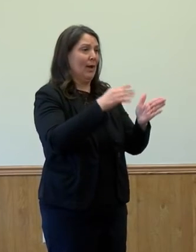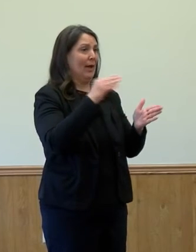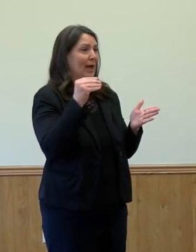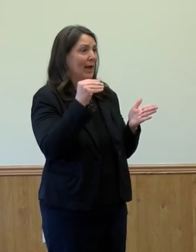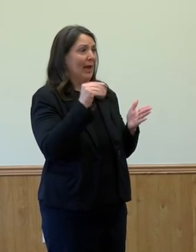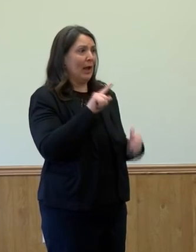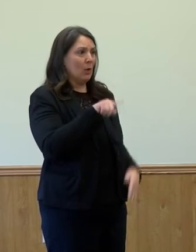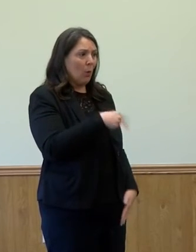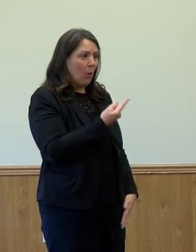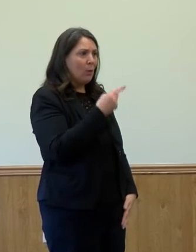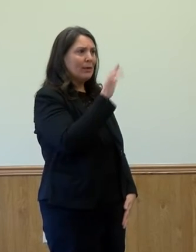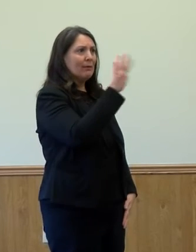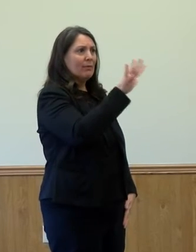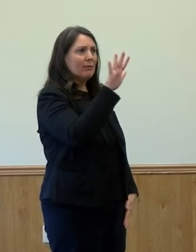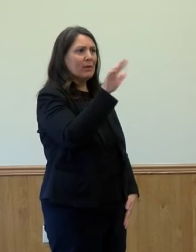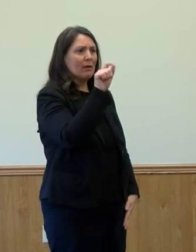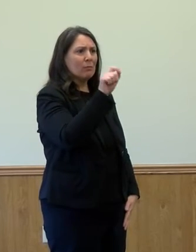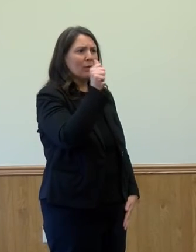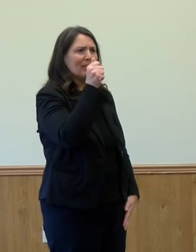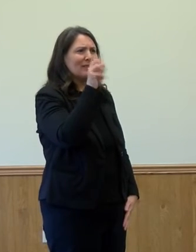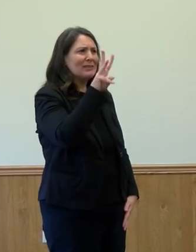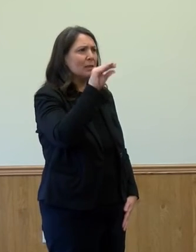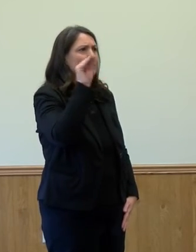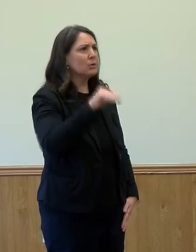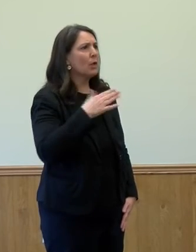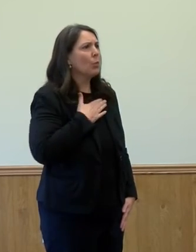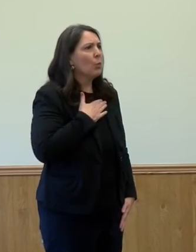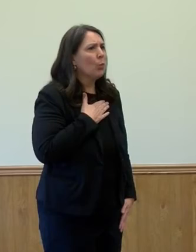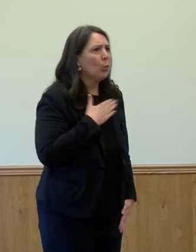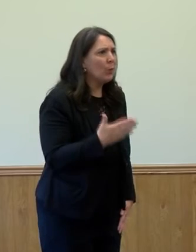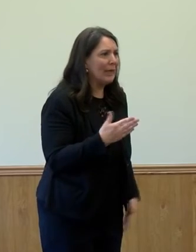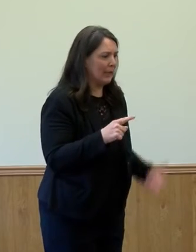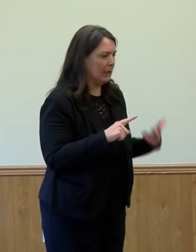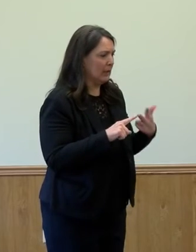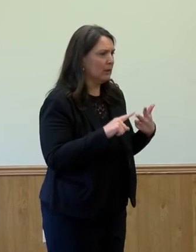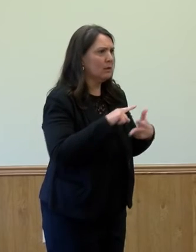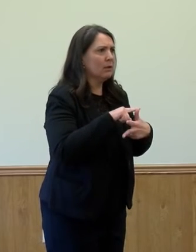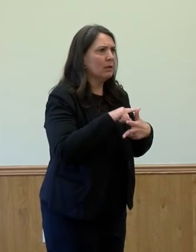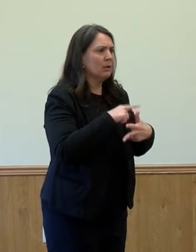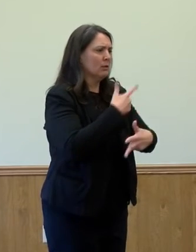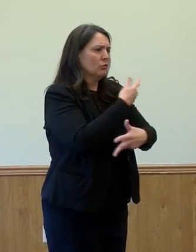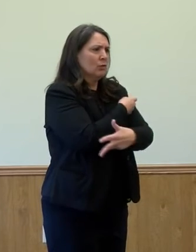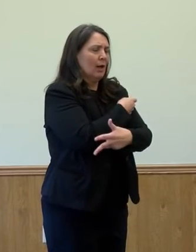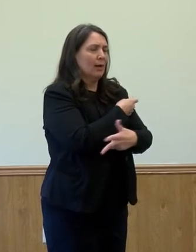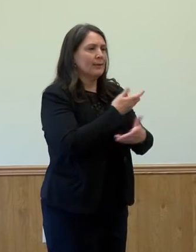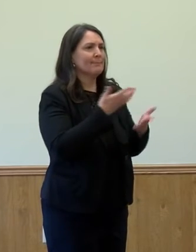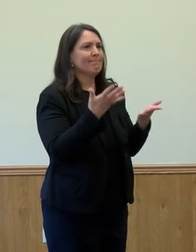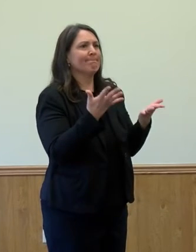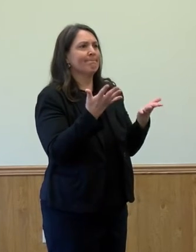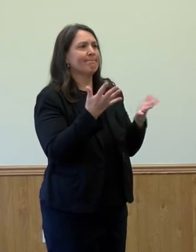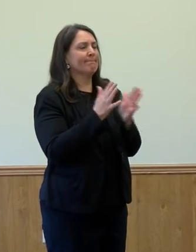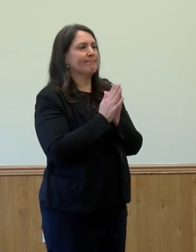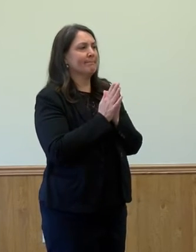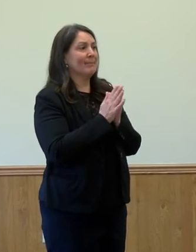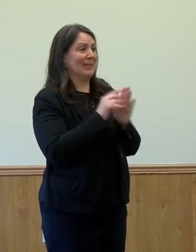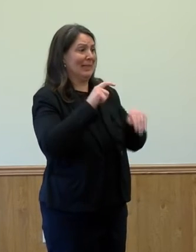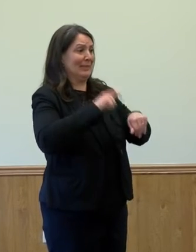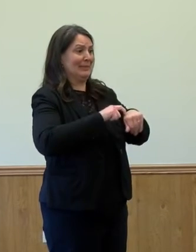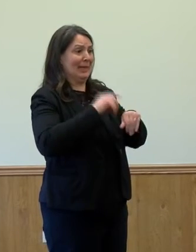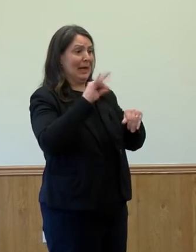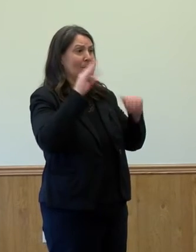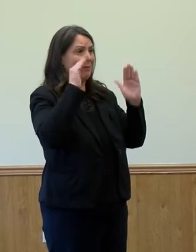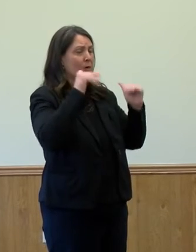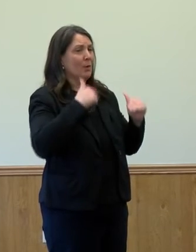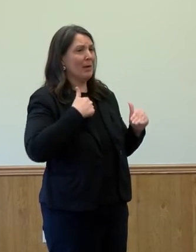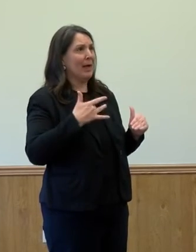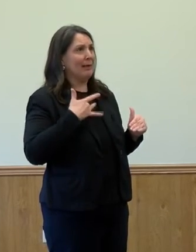only have 55.16% of our county fully vaccinated. So in a season of hope, I am very much